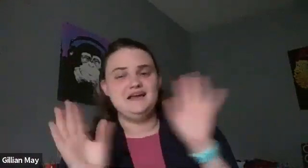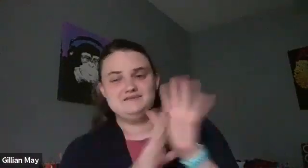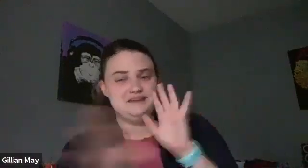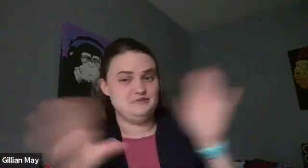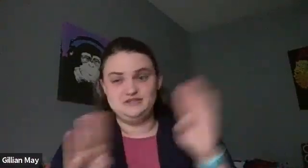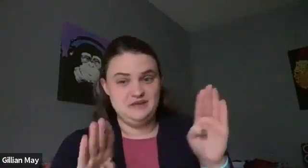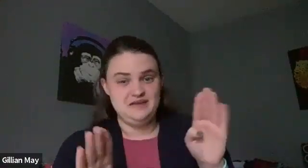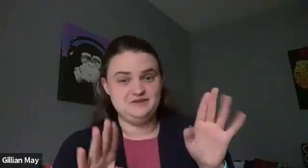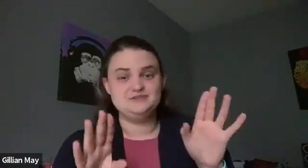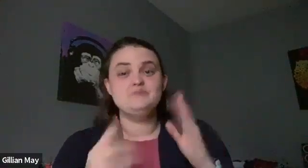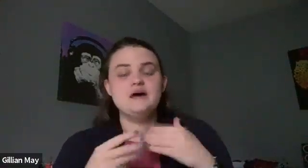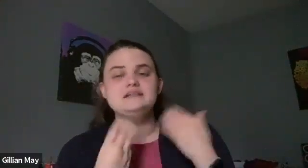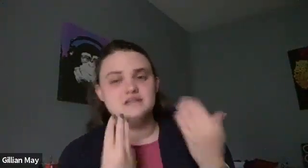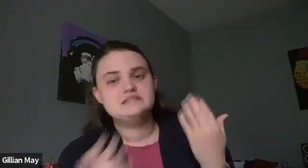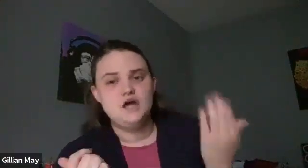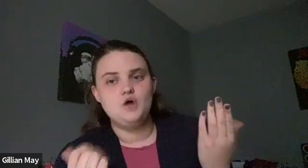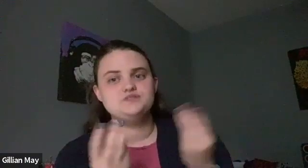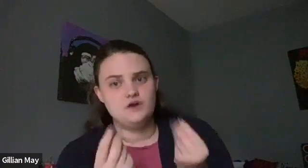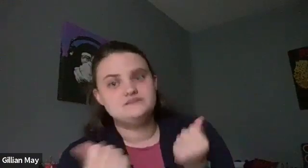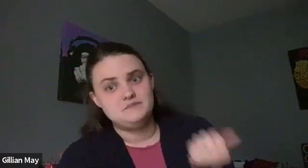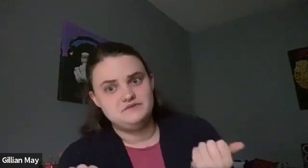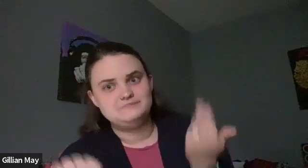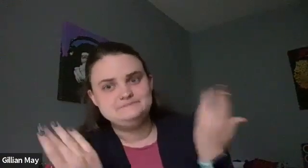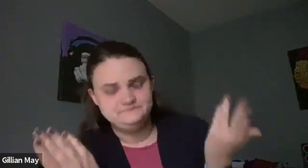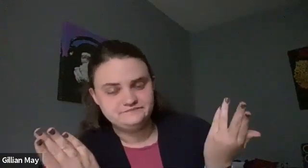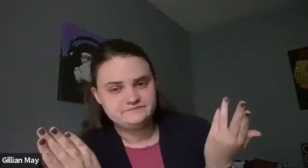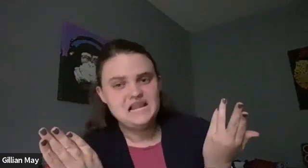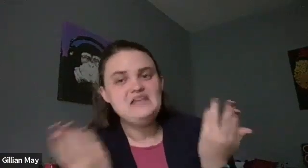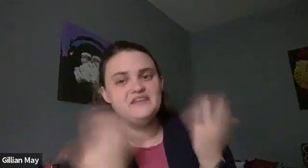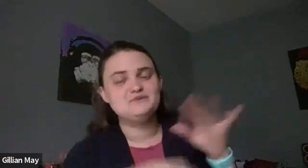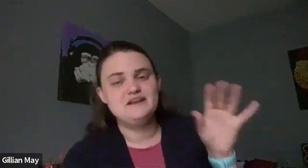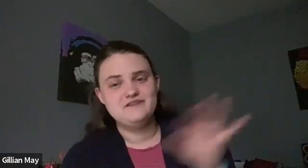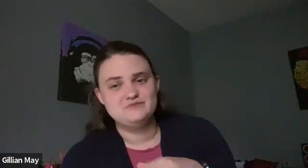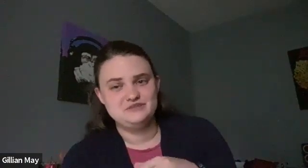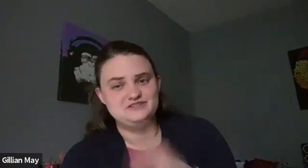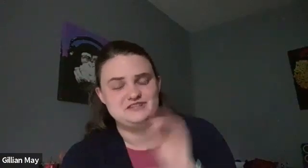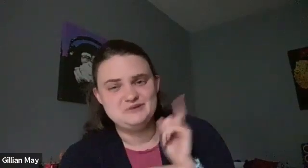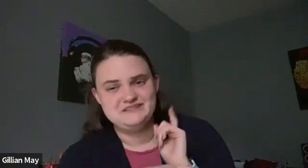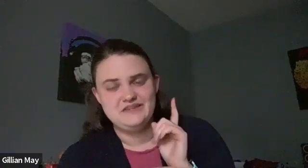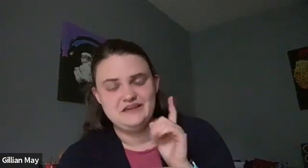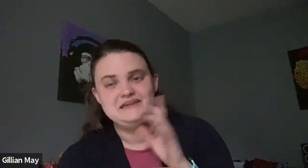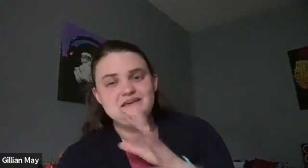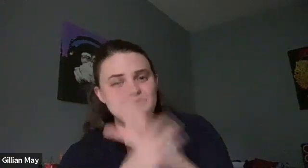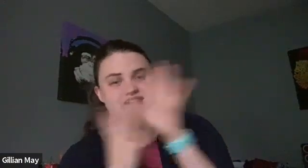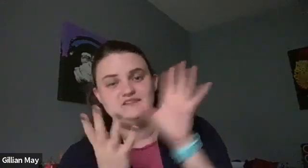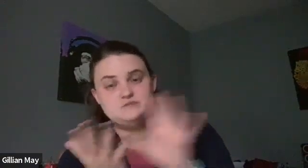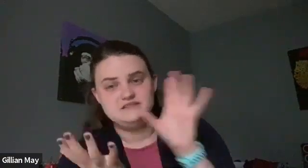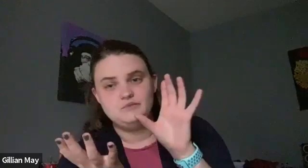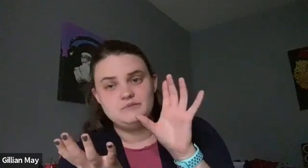like terrible 2 behaviors, but it does help solve some of them. And that's what I found from research. And I'm always like, one of my